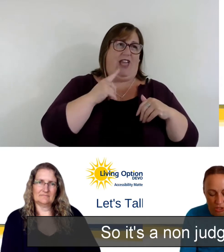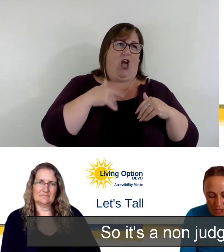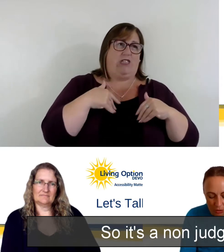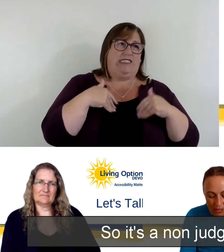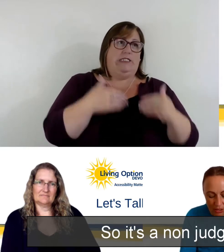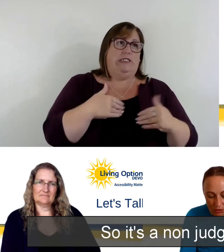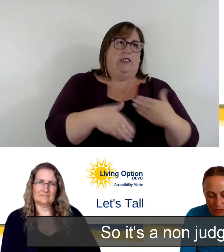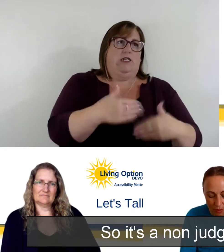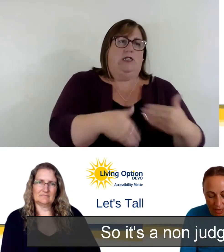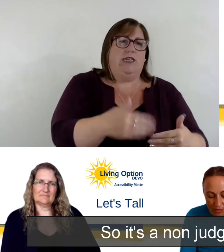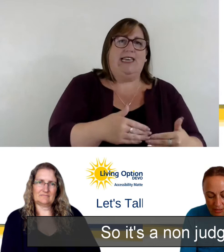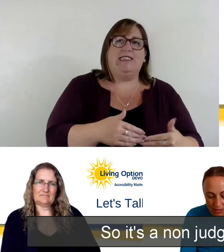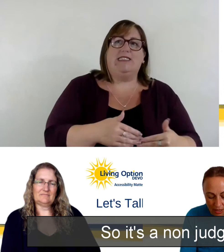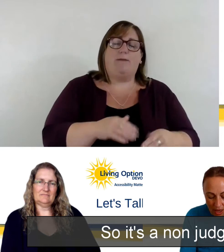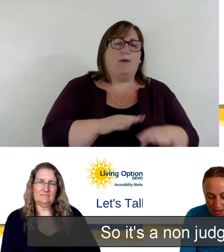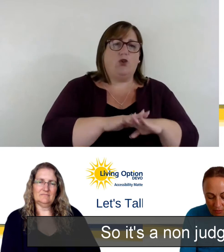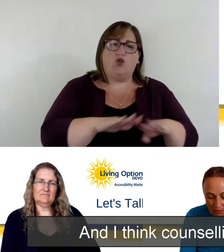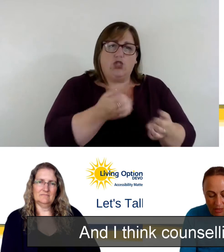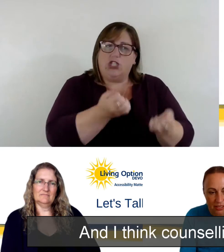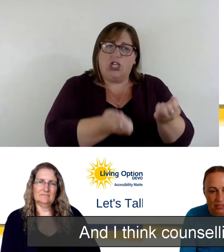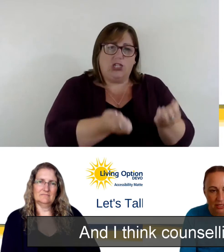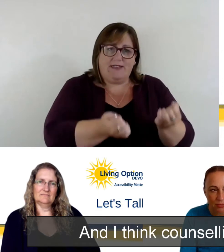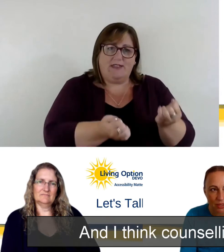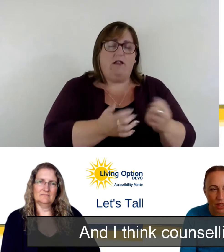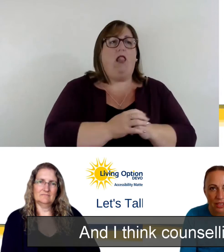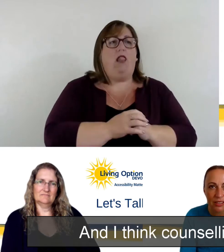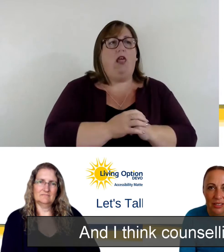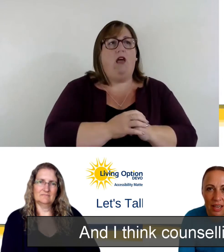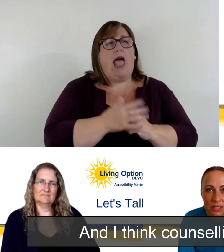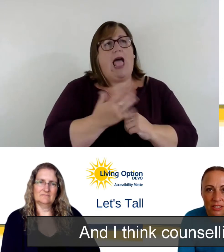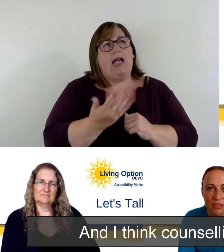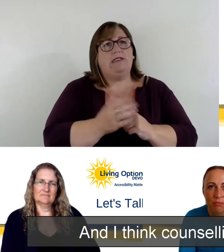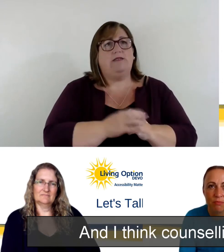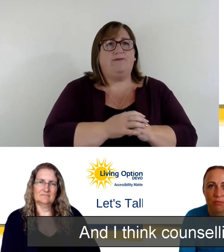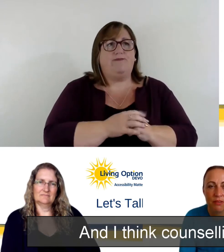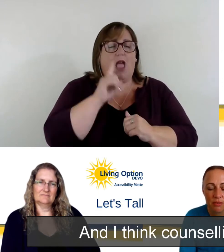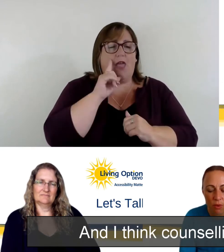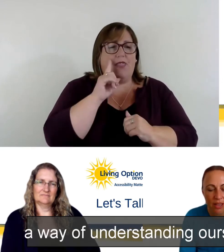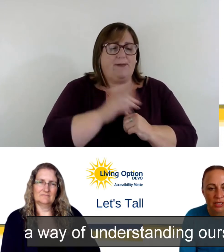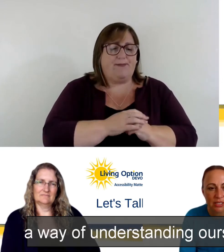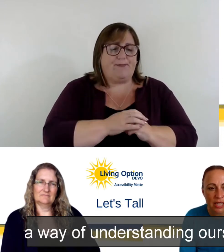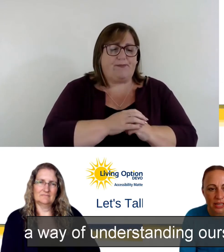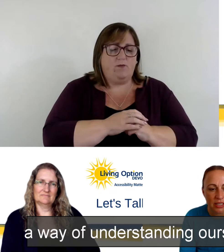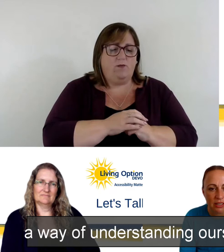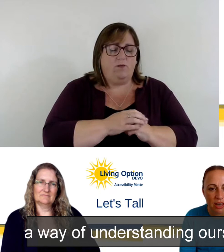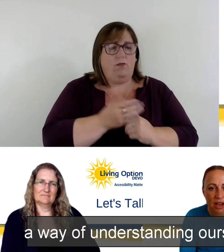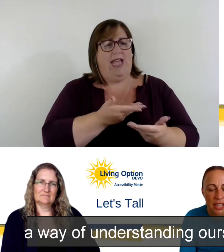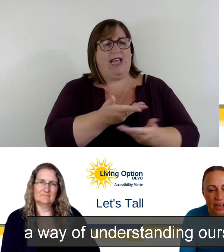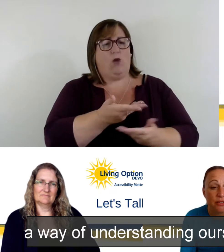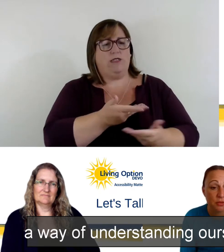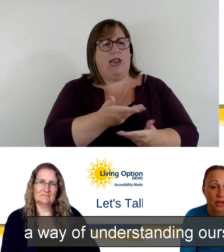a non-judgmental space, and I think counselling sort of gives us a way of